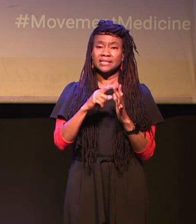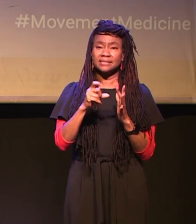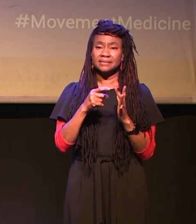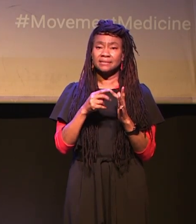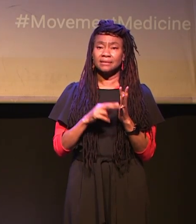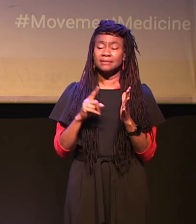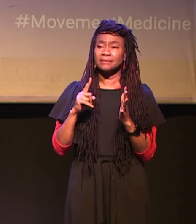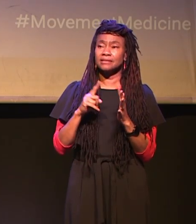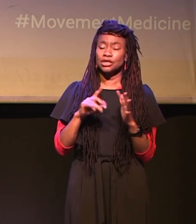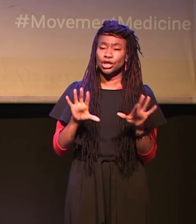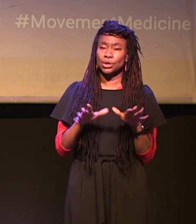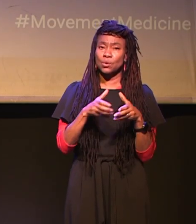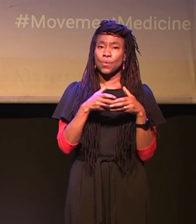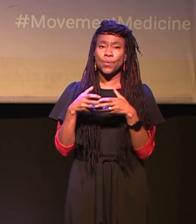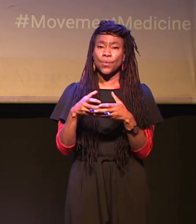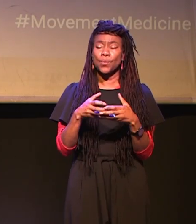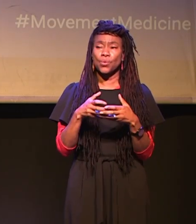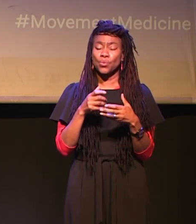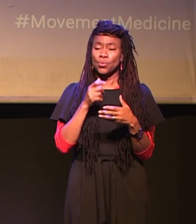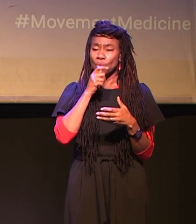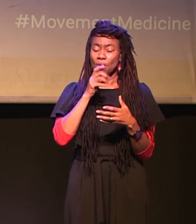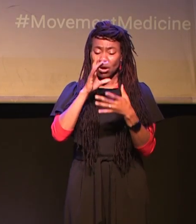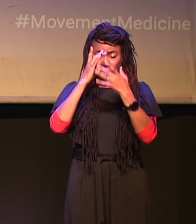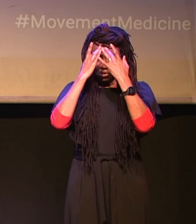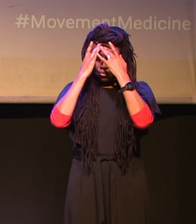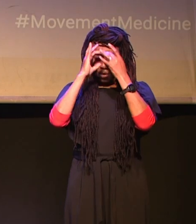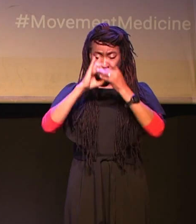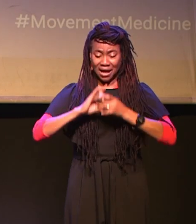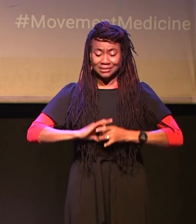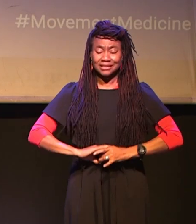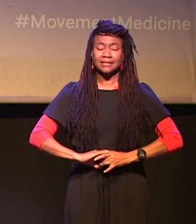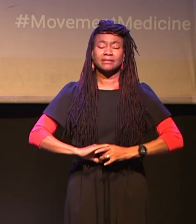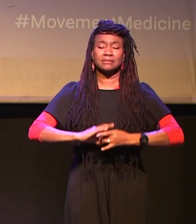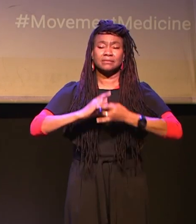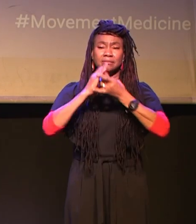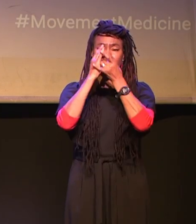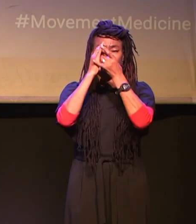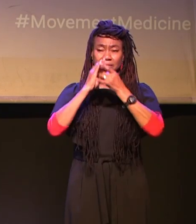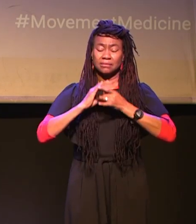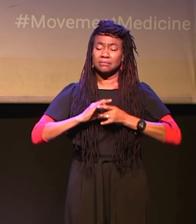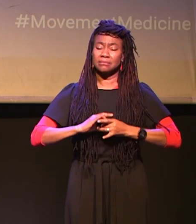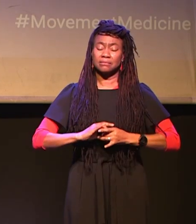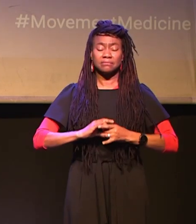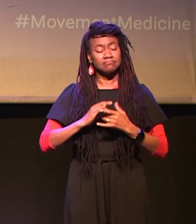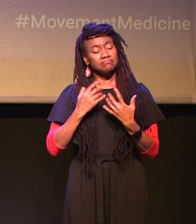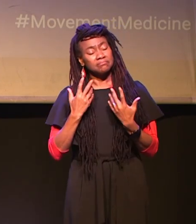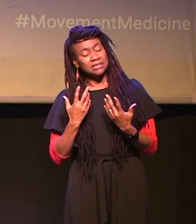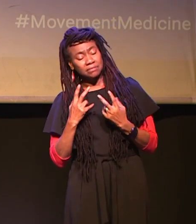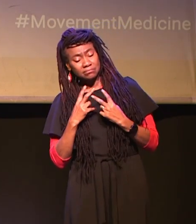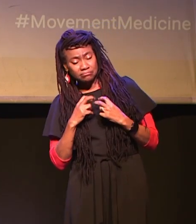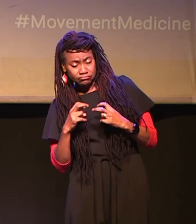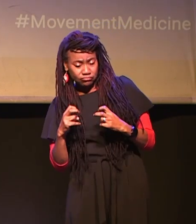around somatics is one that we've really kind of pushed and been inquiry. And I'm like looking at Tumu